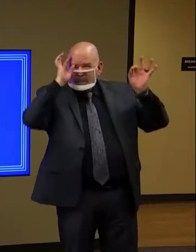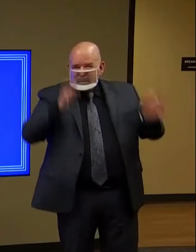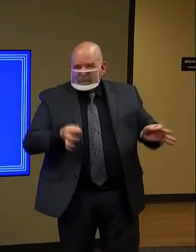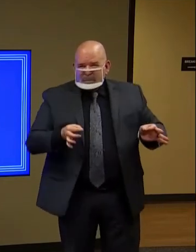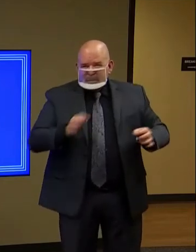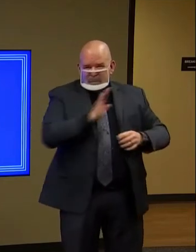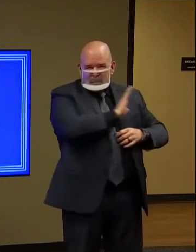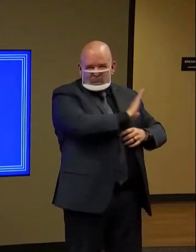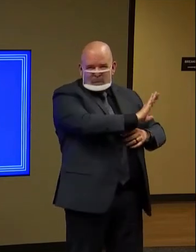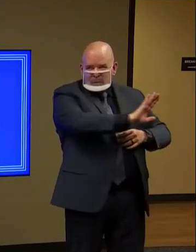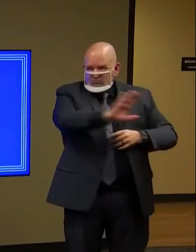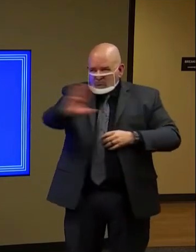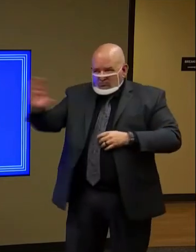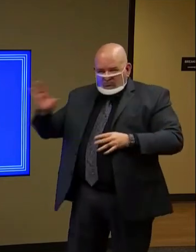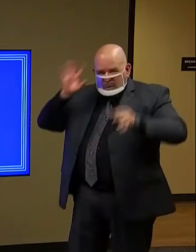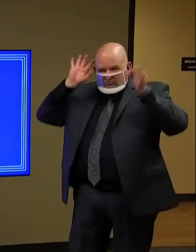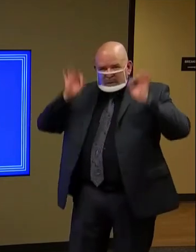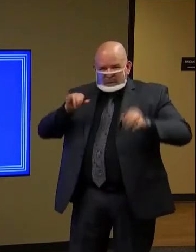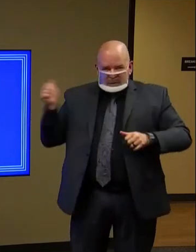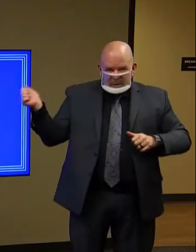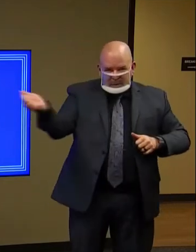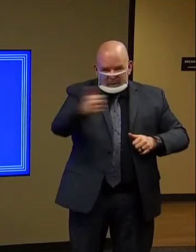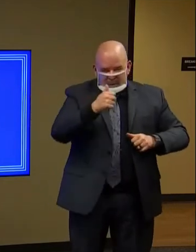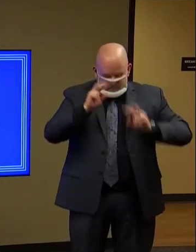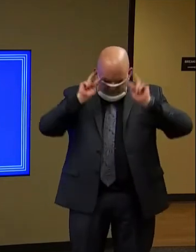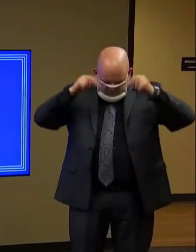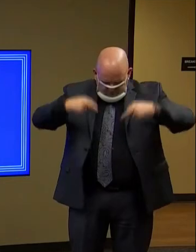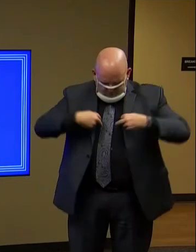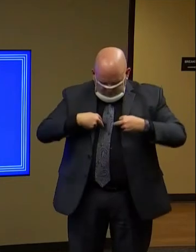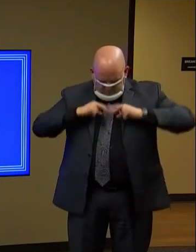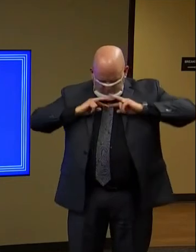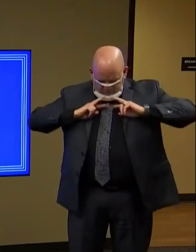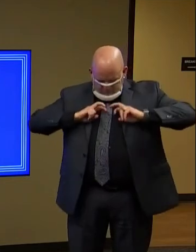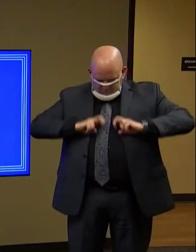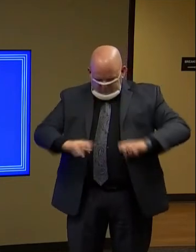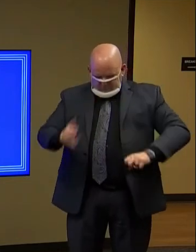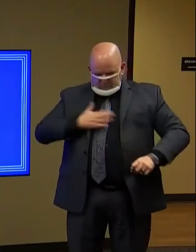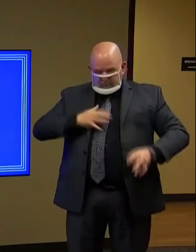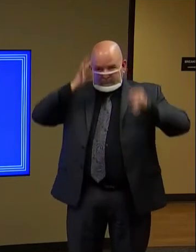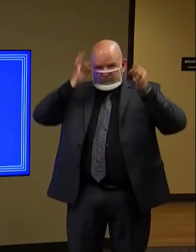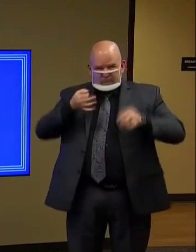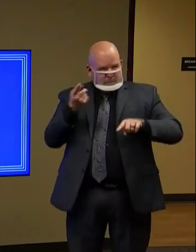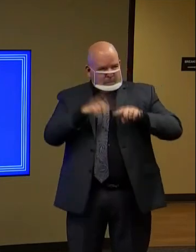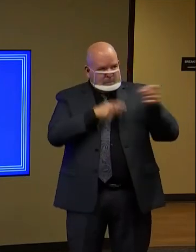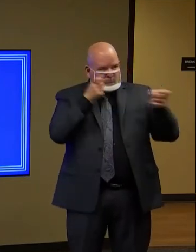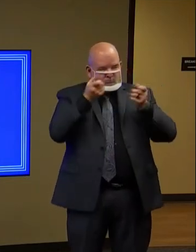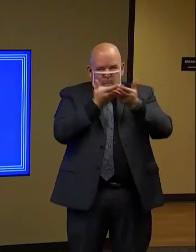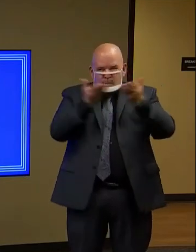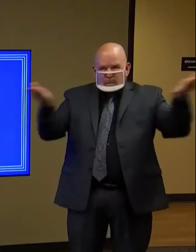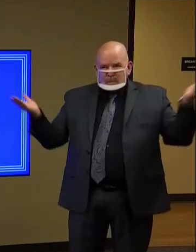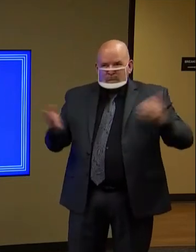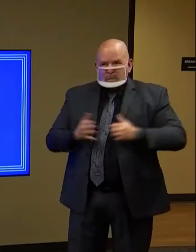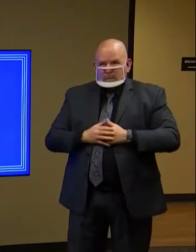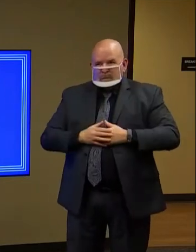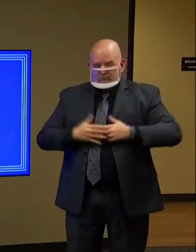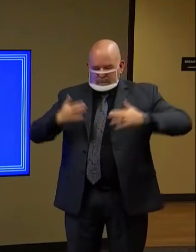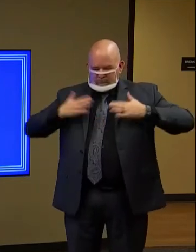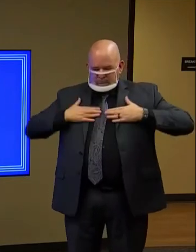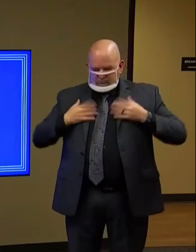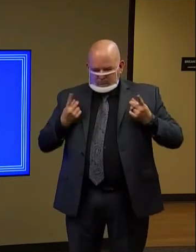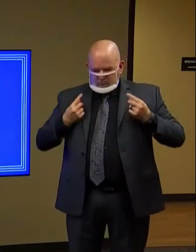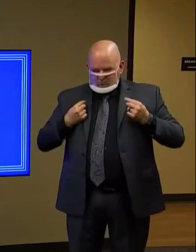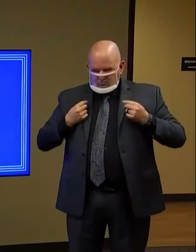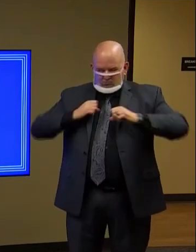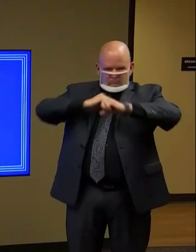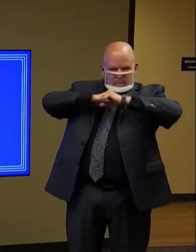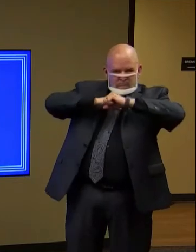what can I and my family or my business, my peer group do incrementally to get just a little bit